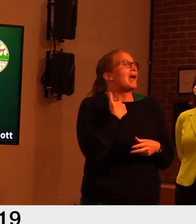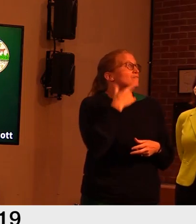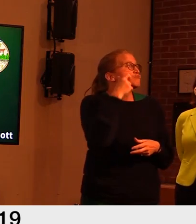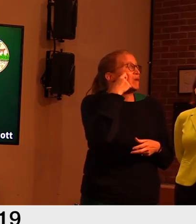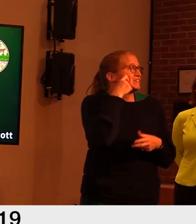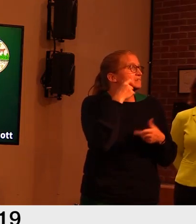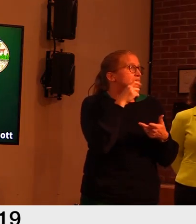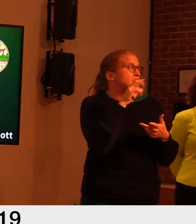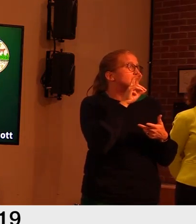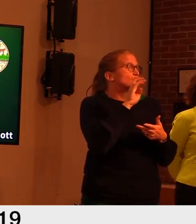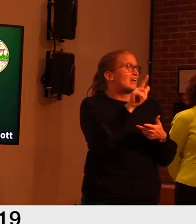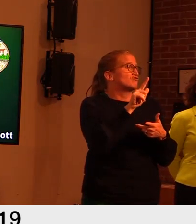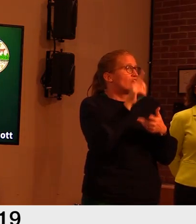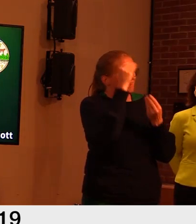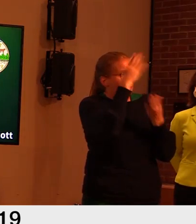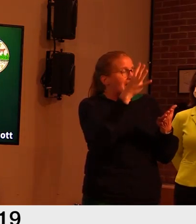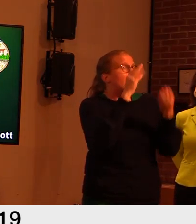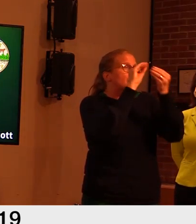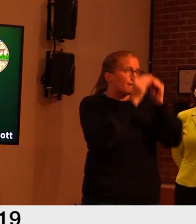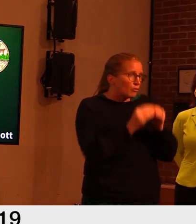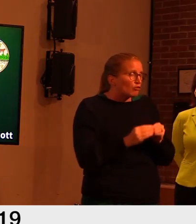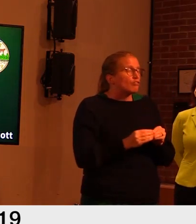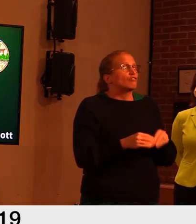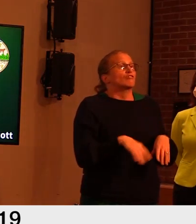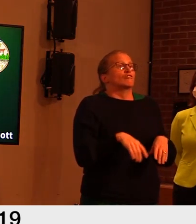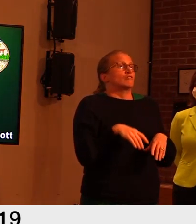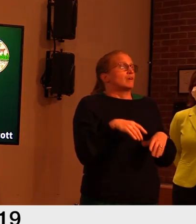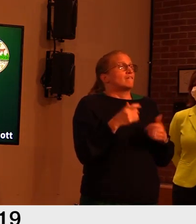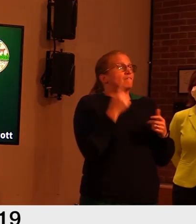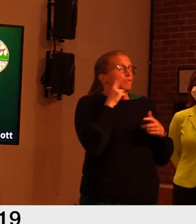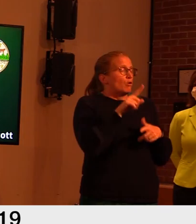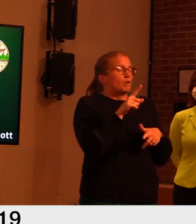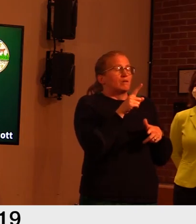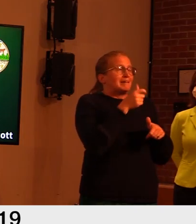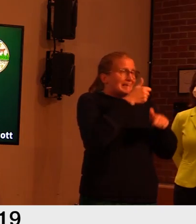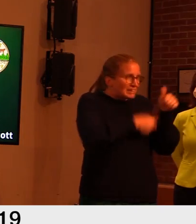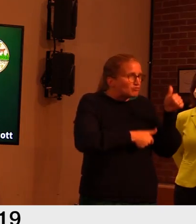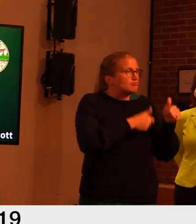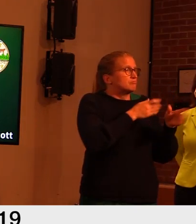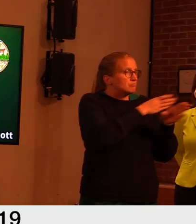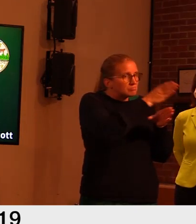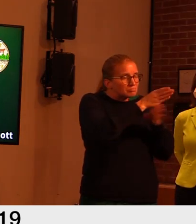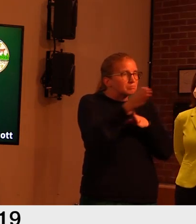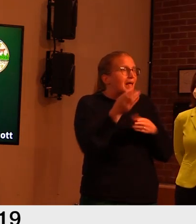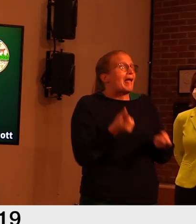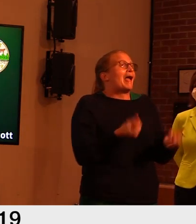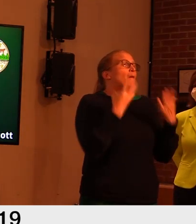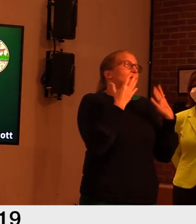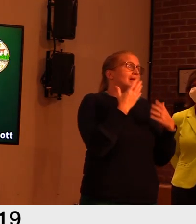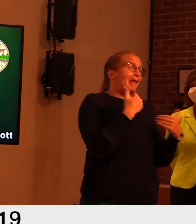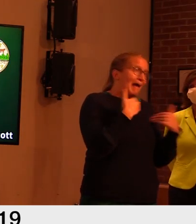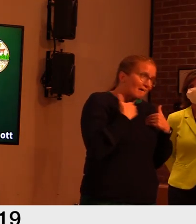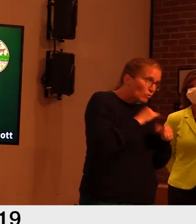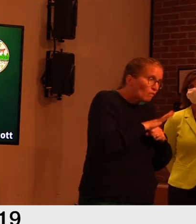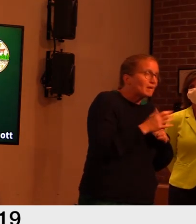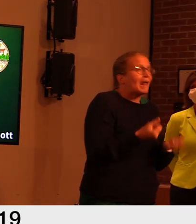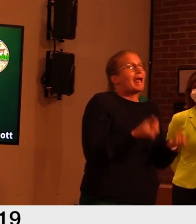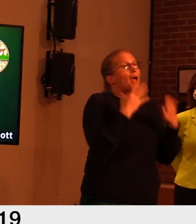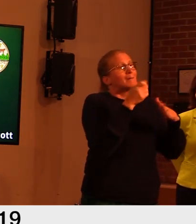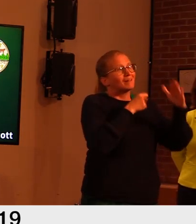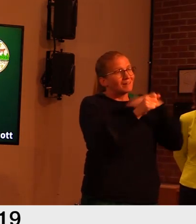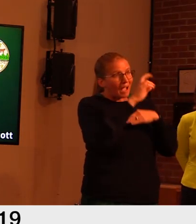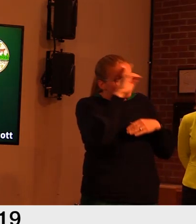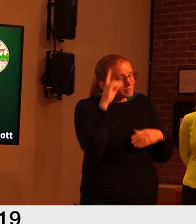Yeah, that would be great. Thanks. But we do have on our weekly update for COVID-19 on our website